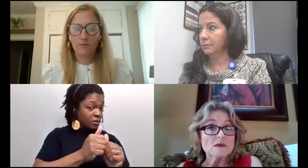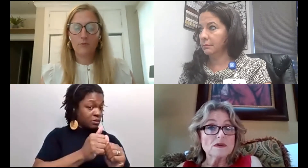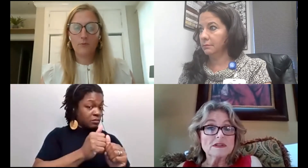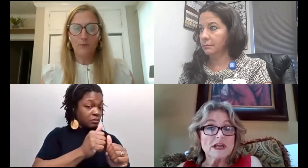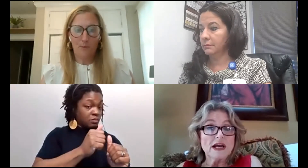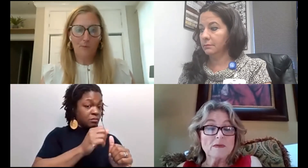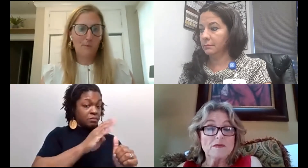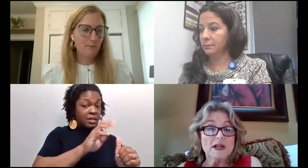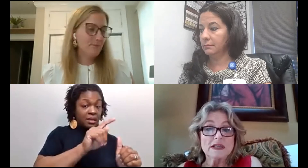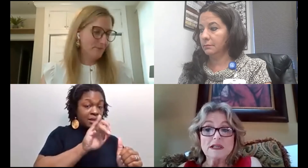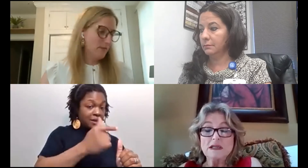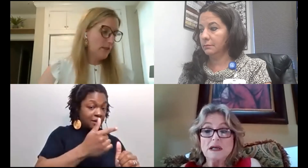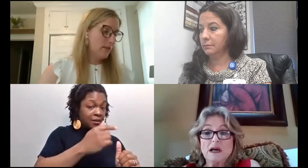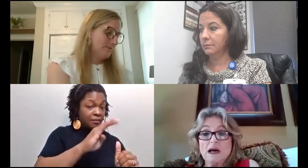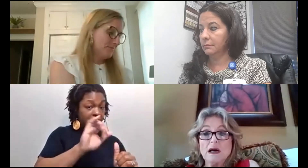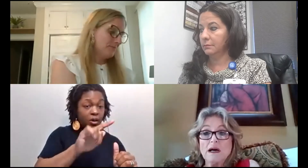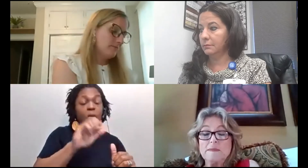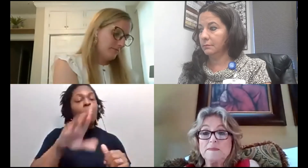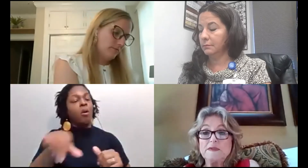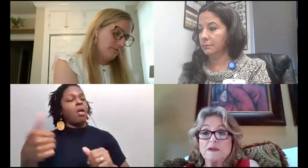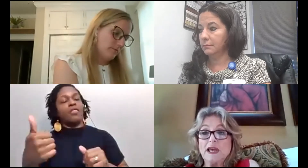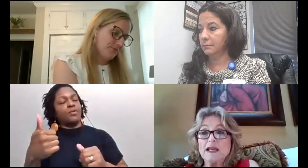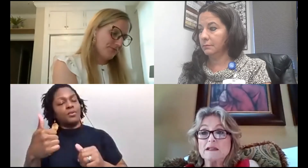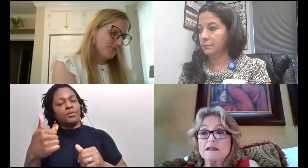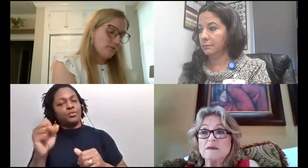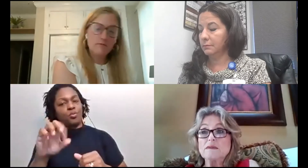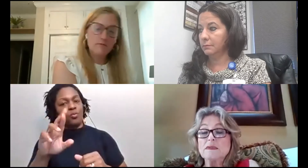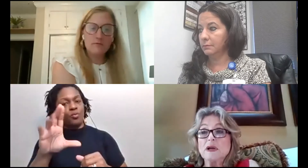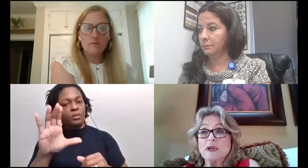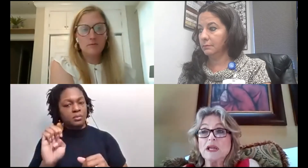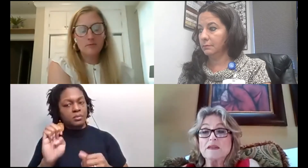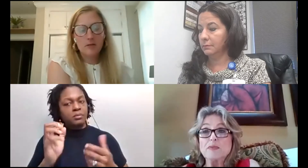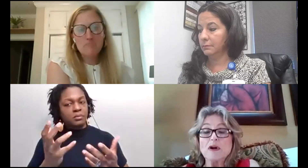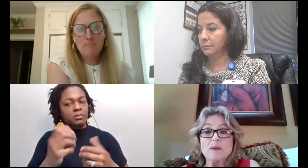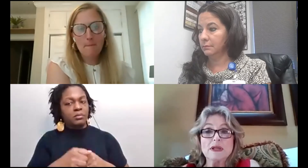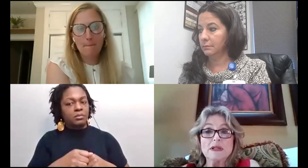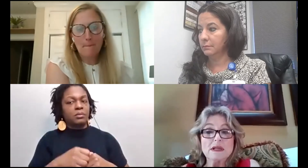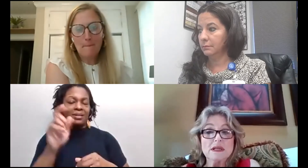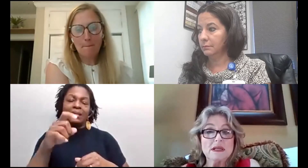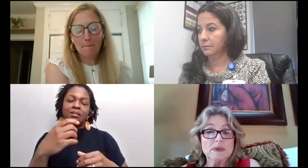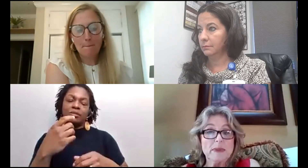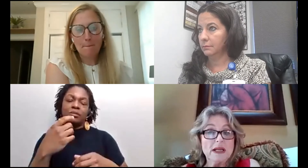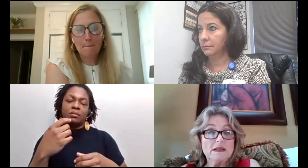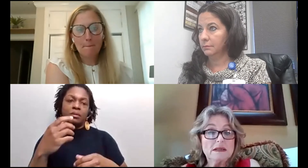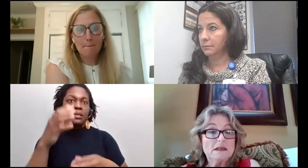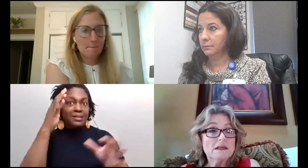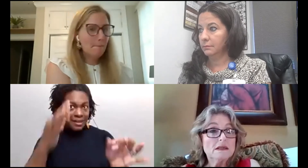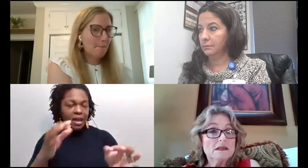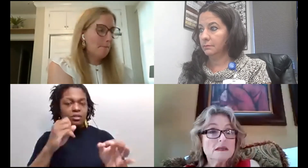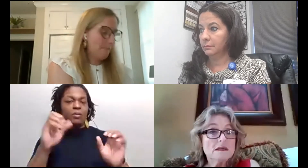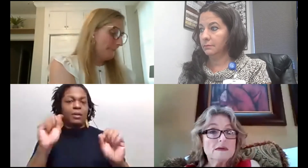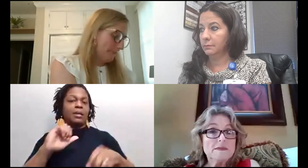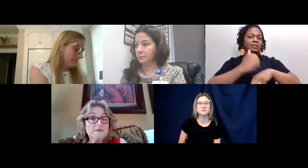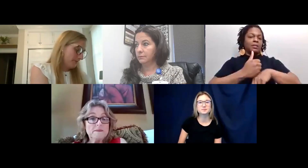other source to help fund it, so that, we can get the program implemented.